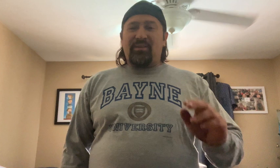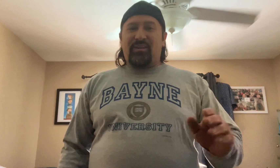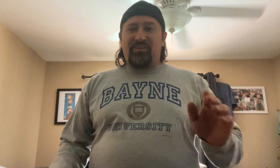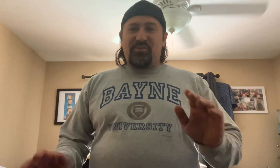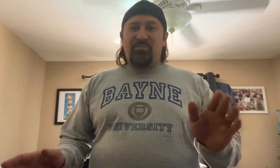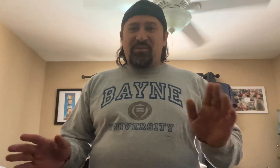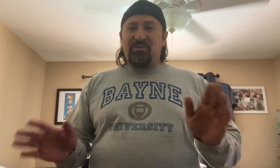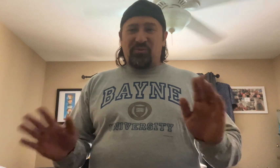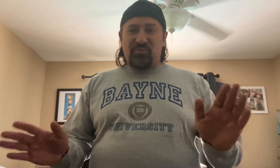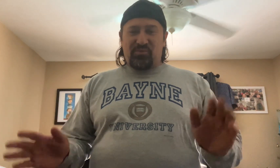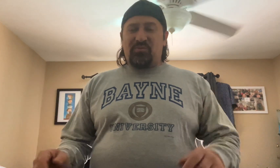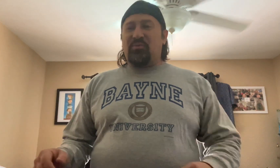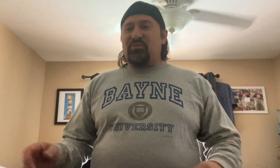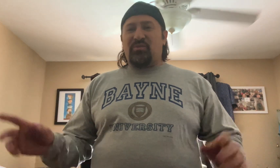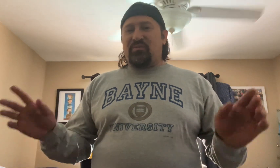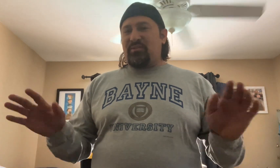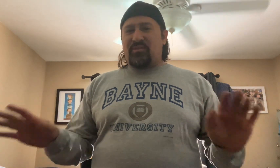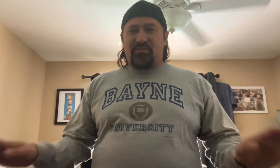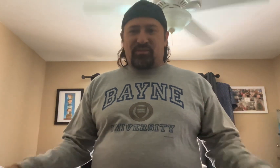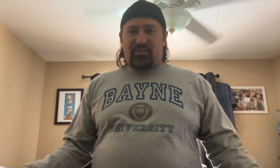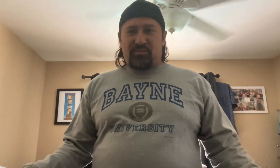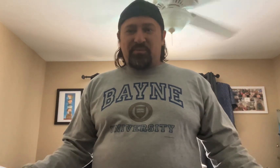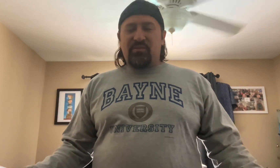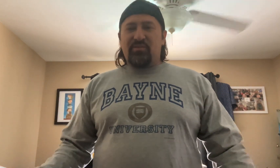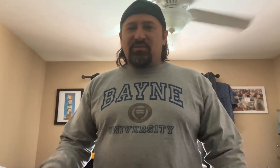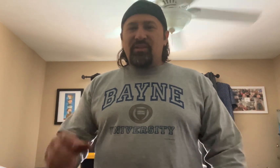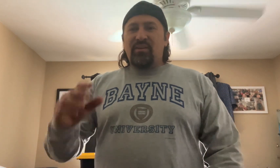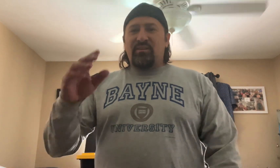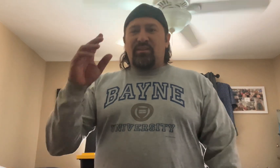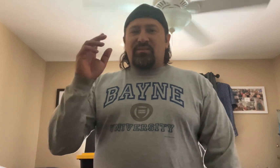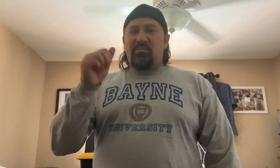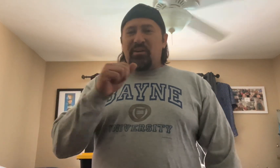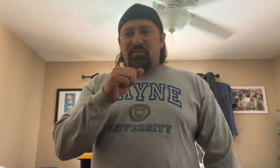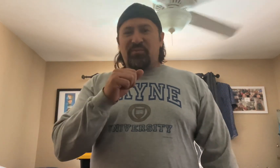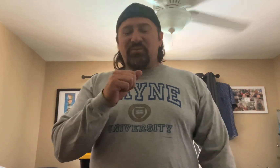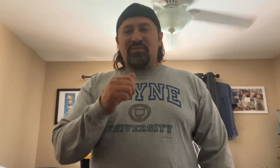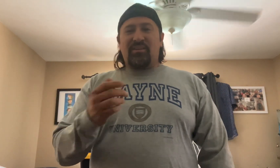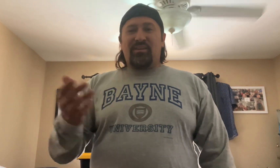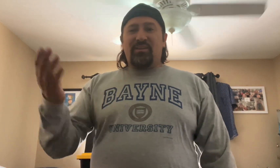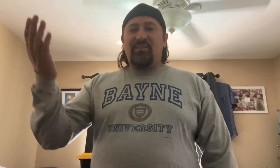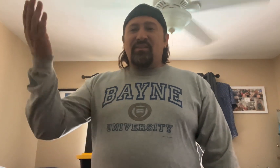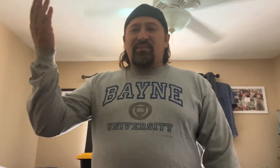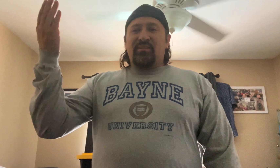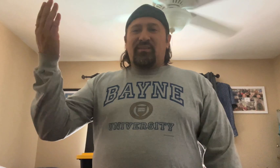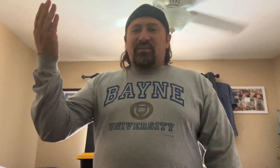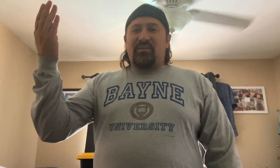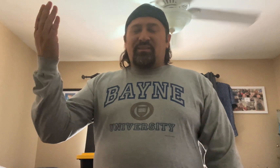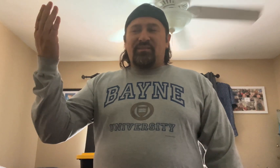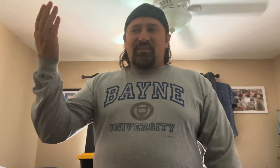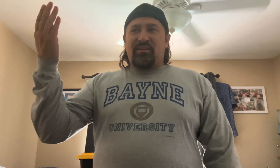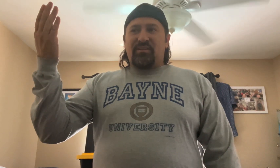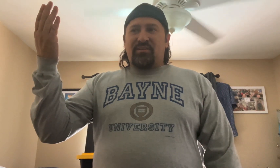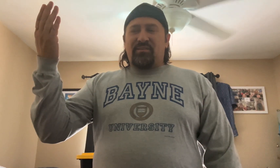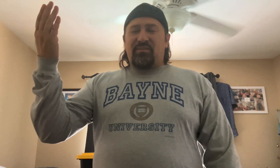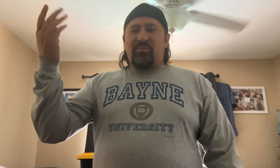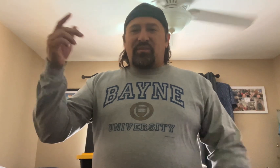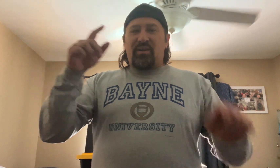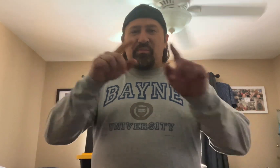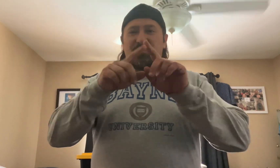I do mean old school. So it's the RCA speakers, it's the microphone stand, and the